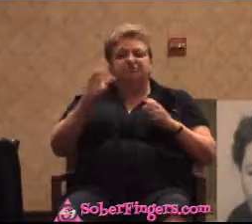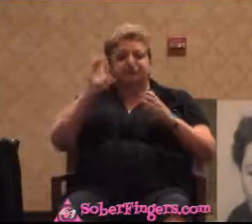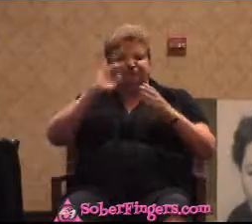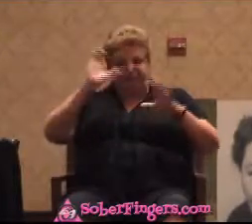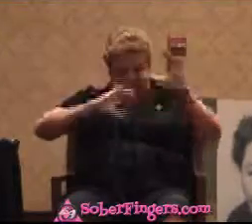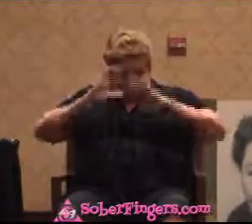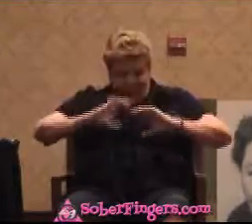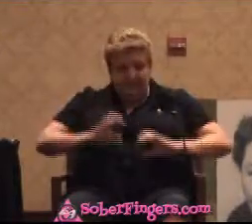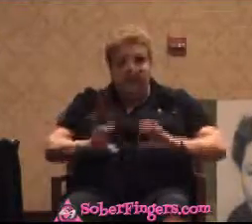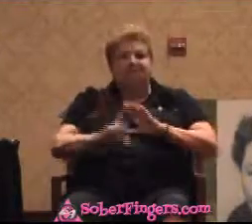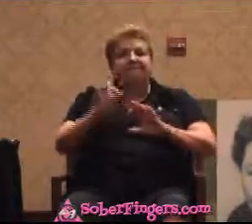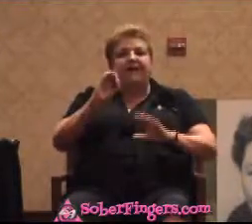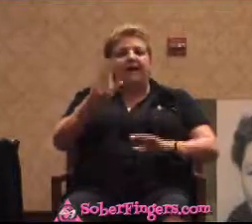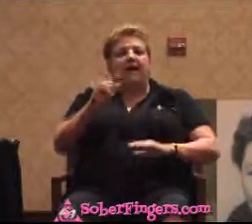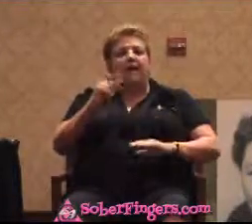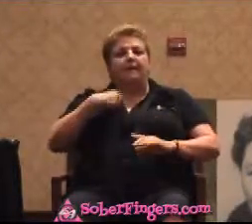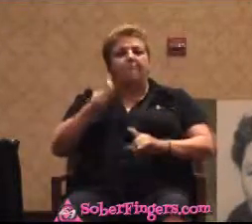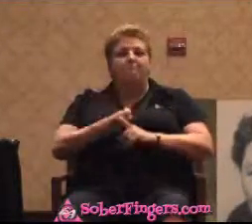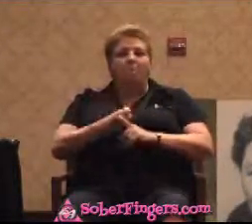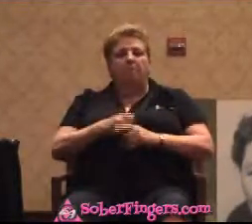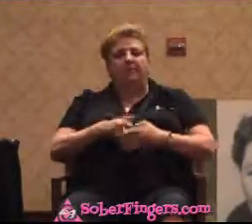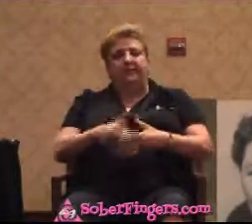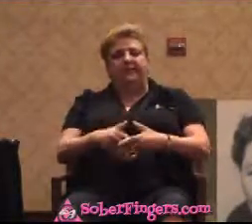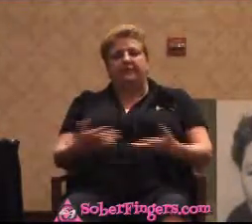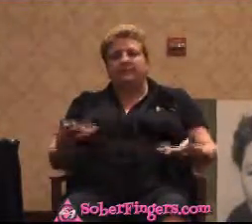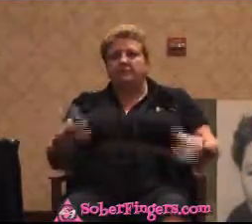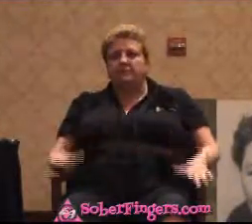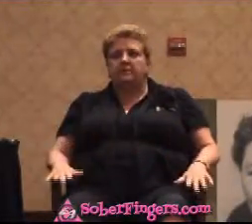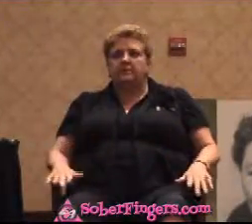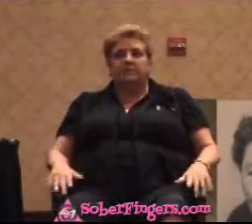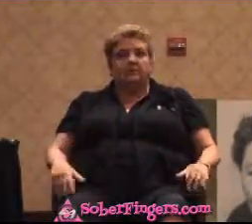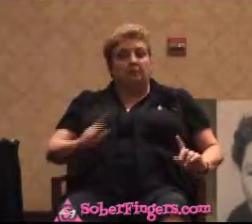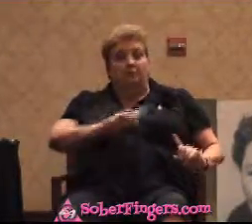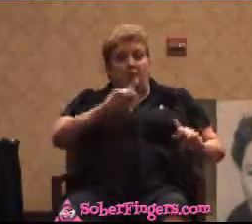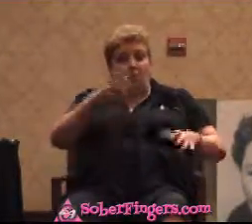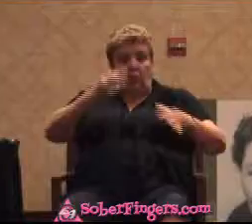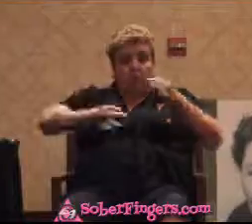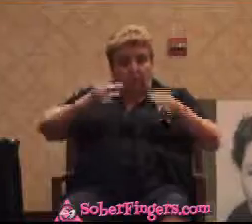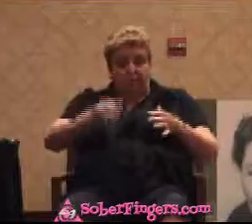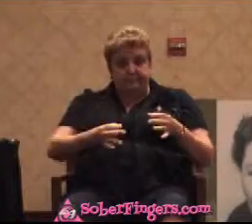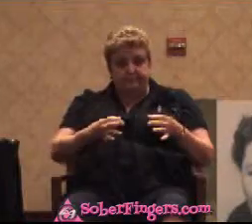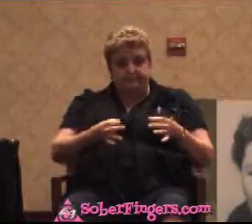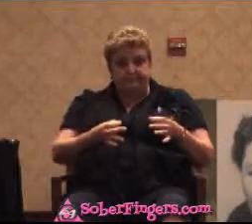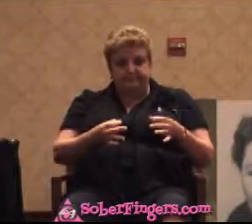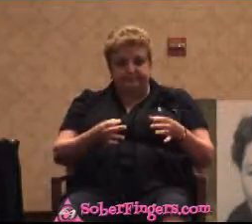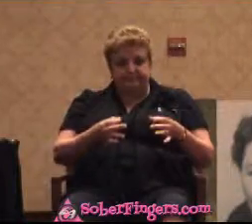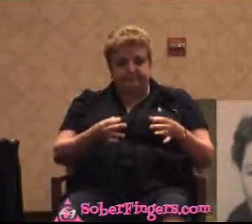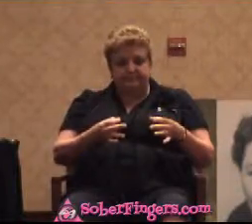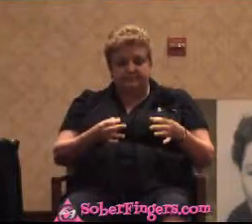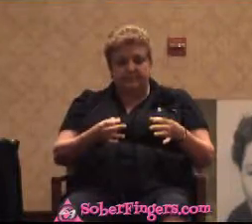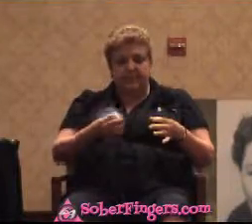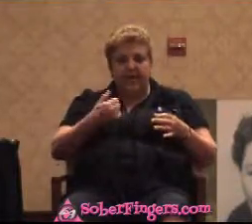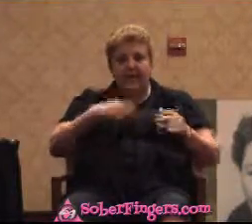I found out I'm pregnant, and I go to court, and I get sentenced to the Ohio Reformatory for